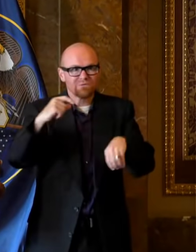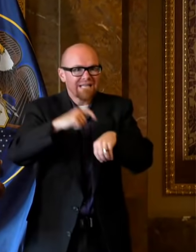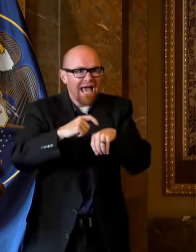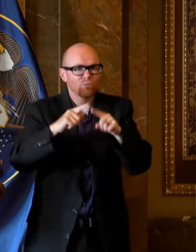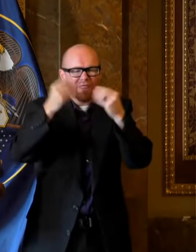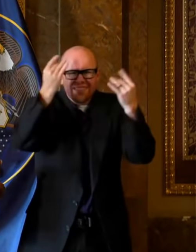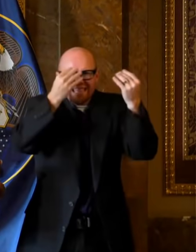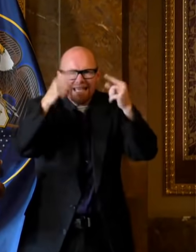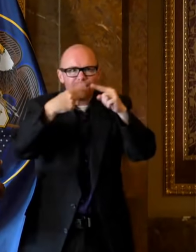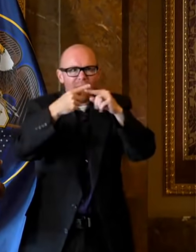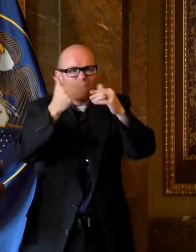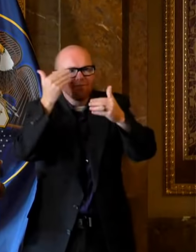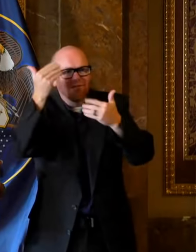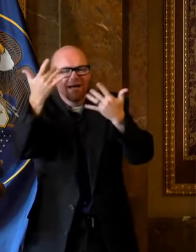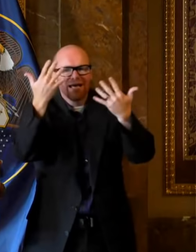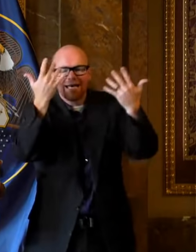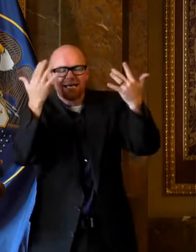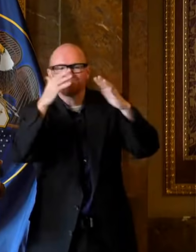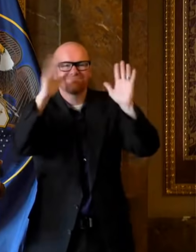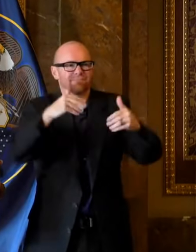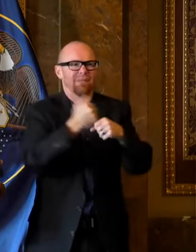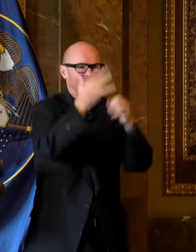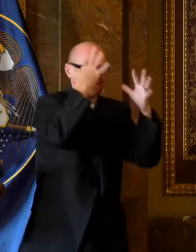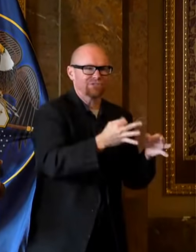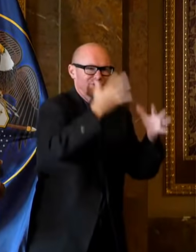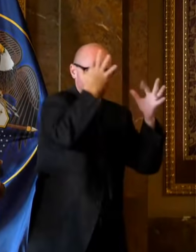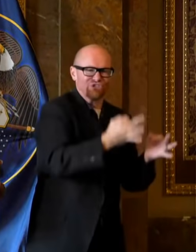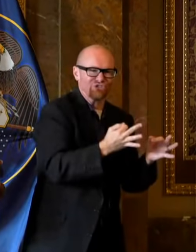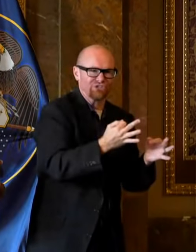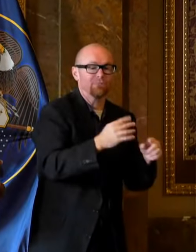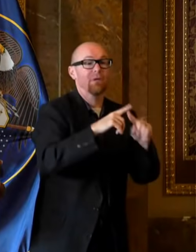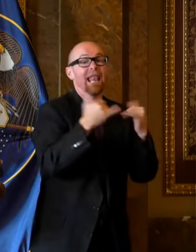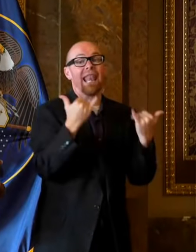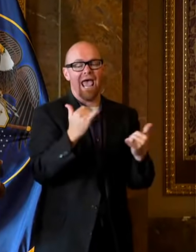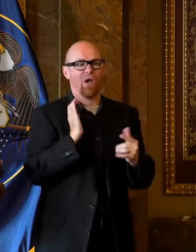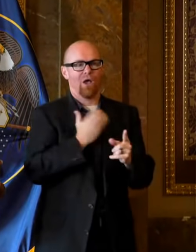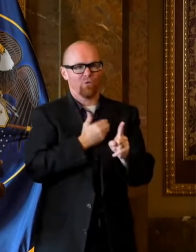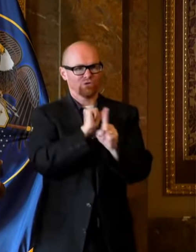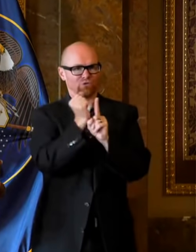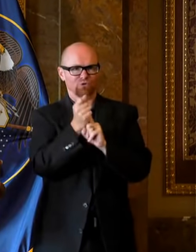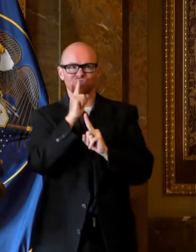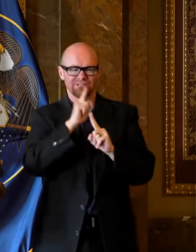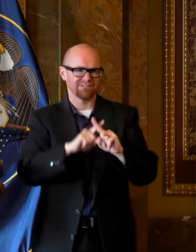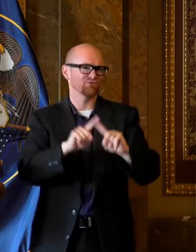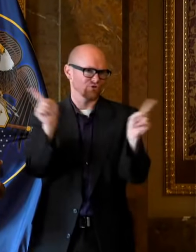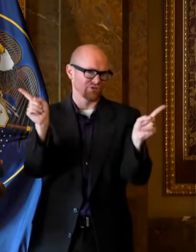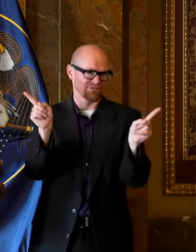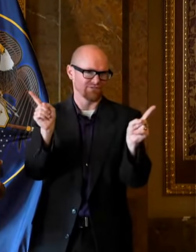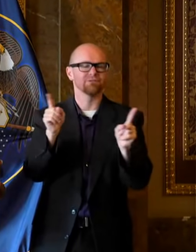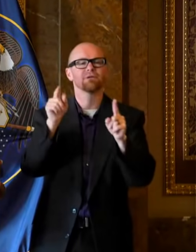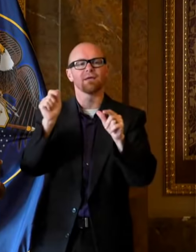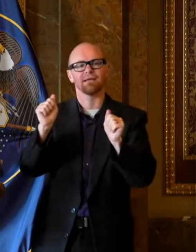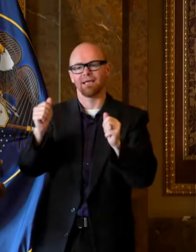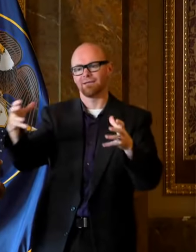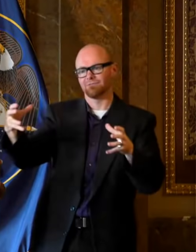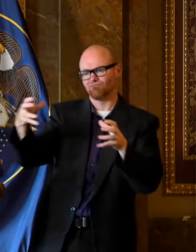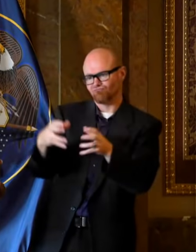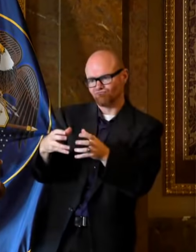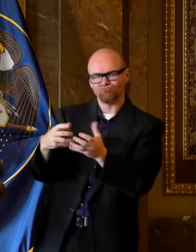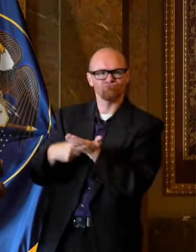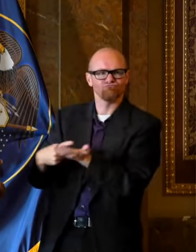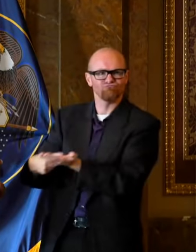those circumstances. And but now circumstances have changed, and it's time to reengage. What's the point where it's going to go from caucus